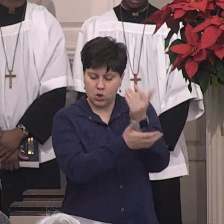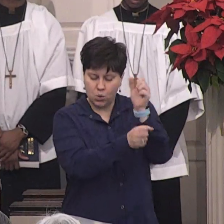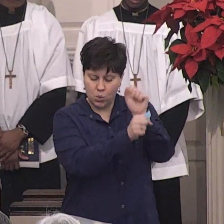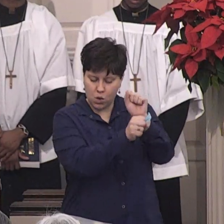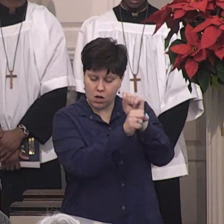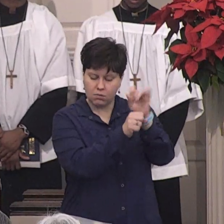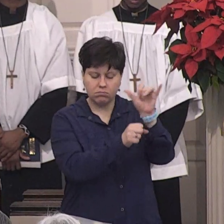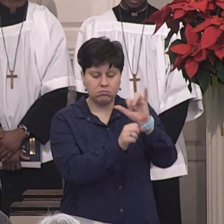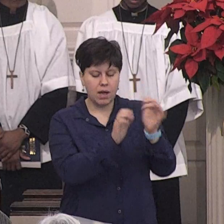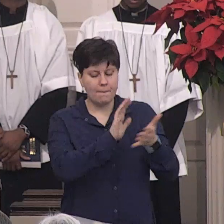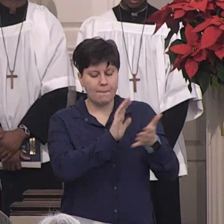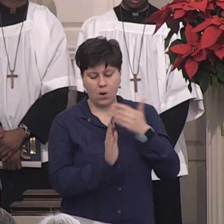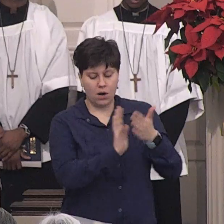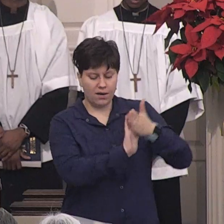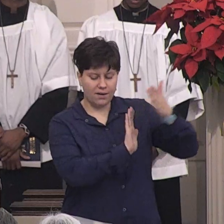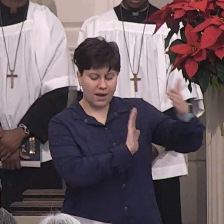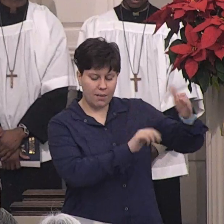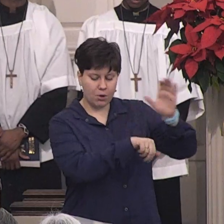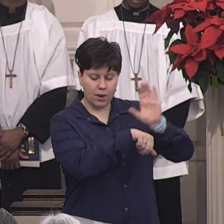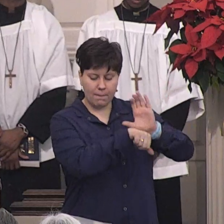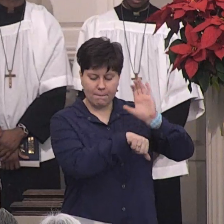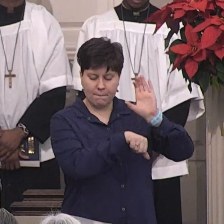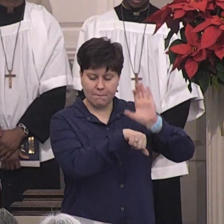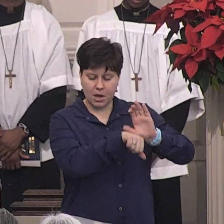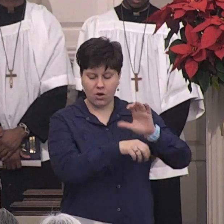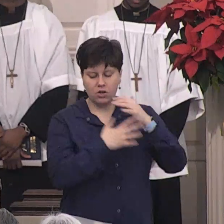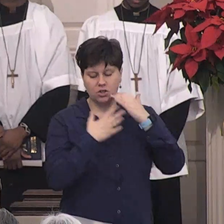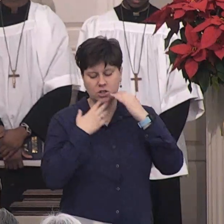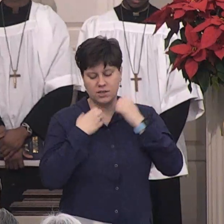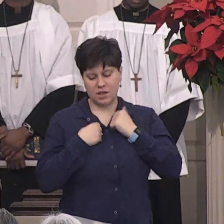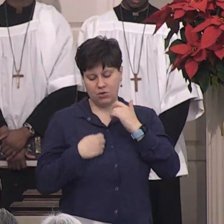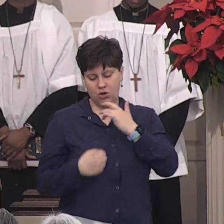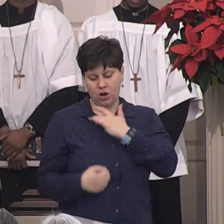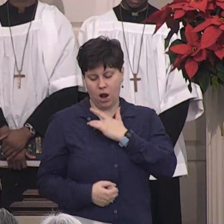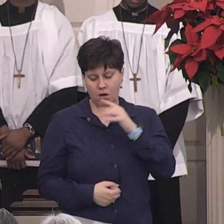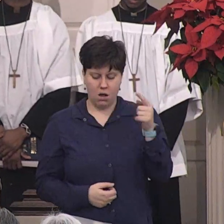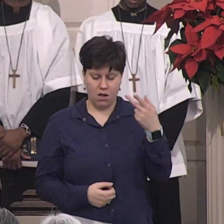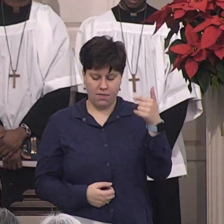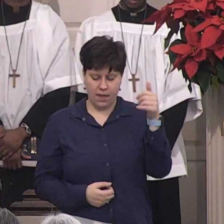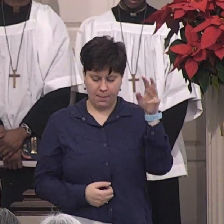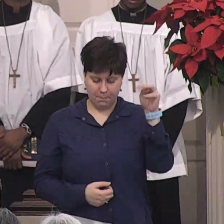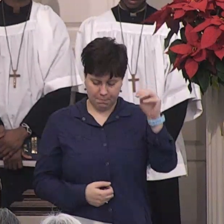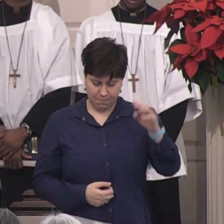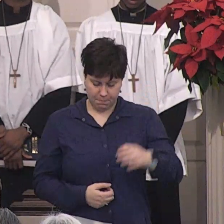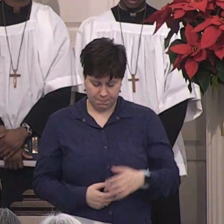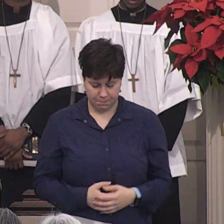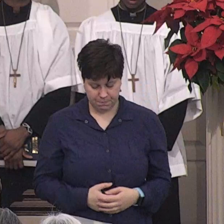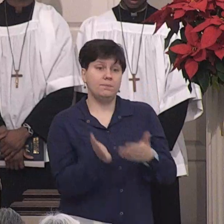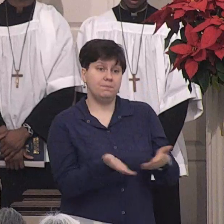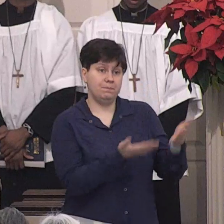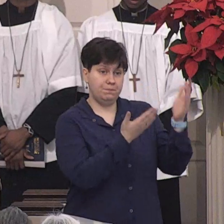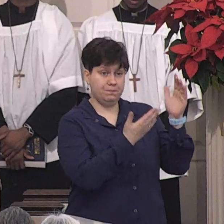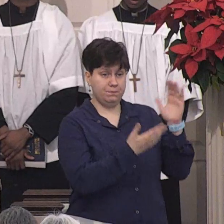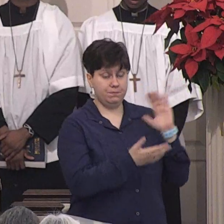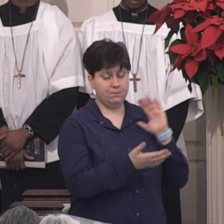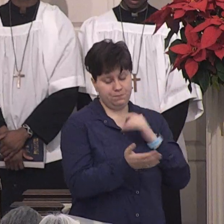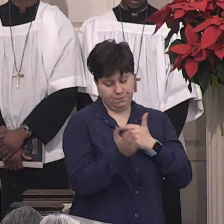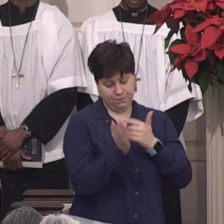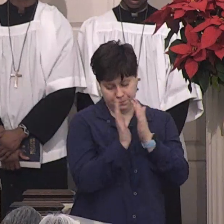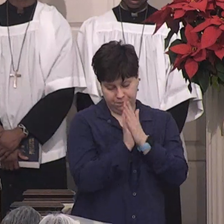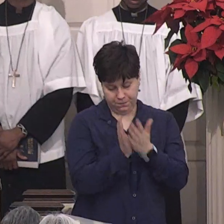administrator of our neighboring parish of Sacred Heart of Waltham. We pray to the Lord.